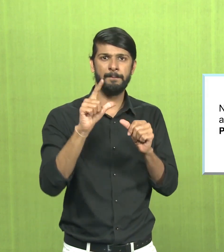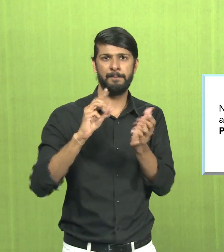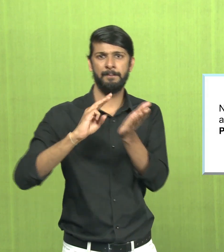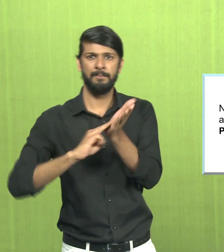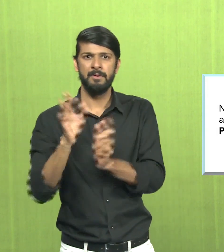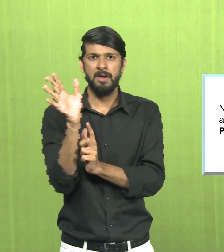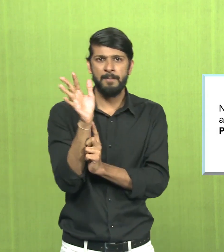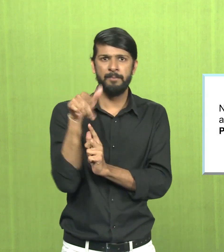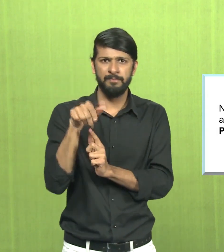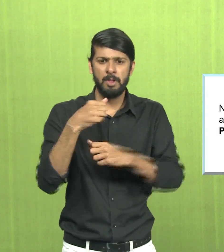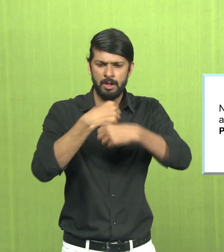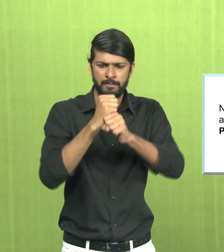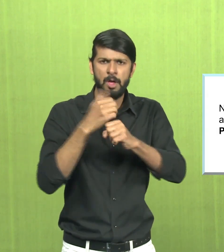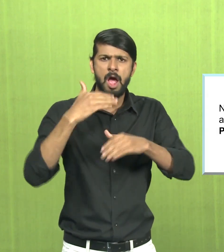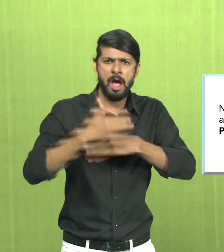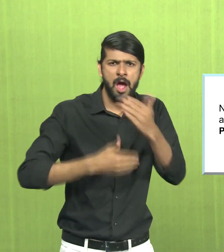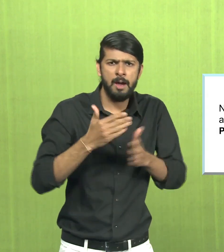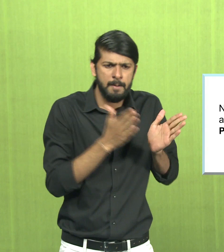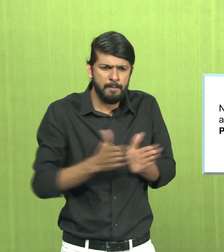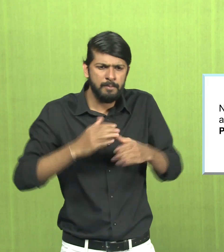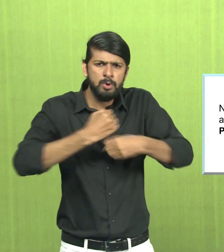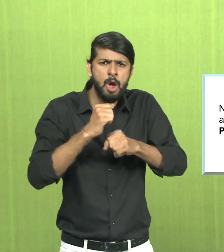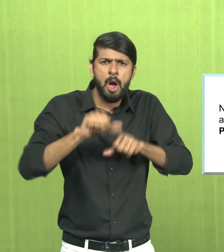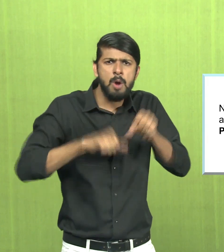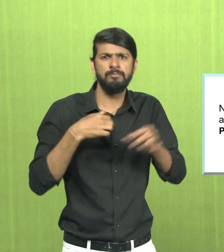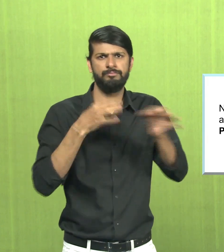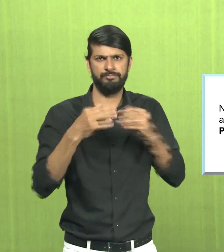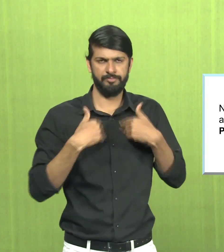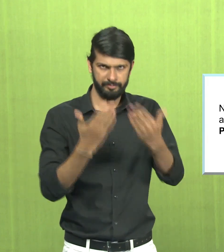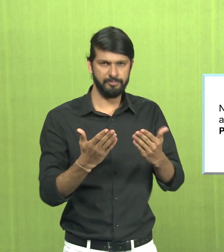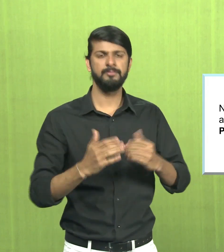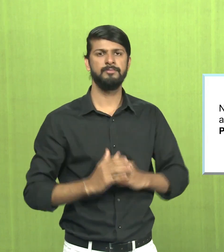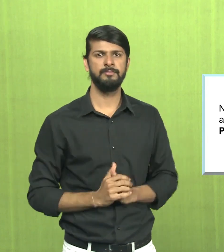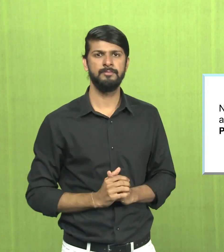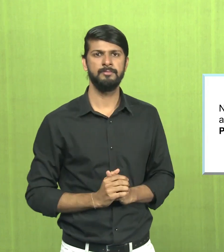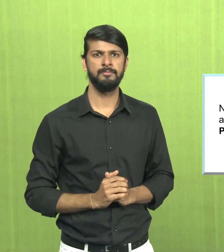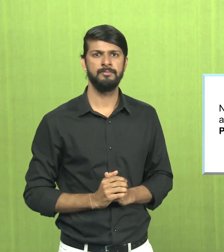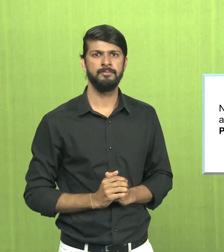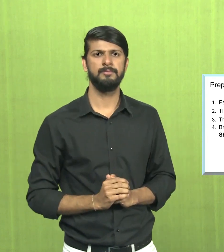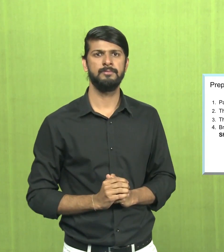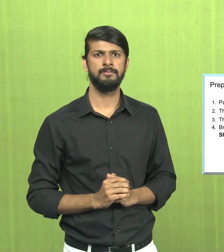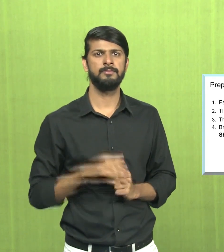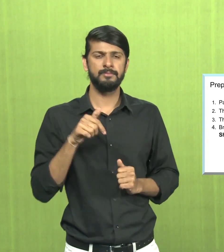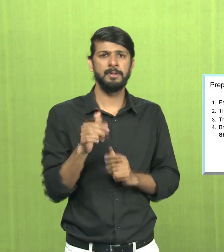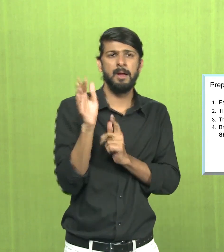Now, we will discuss the background about the preparation of palm leaves for painting.